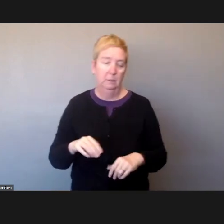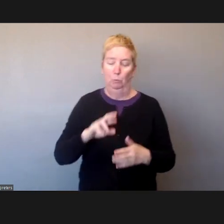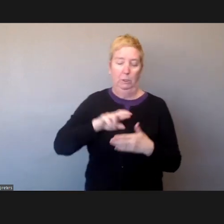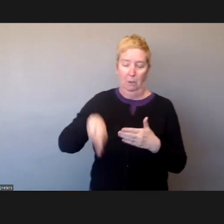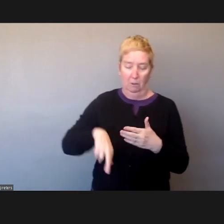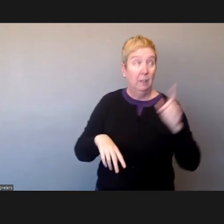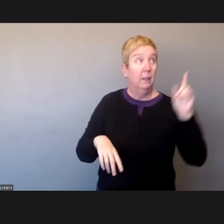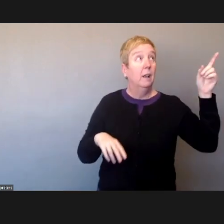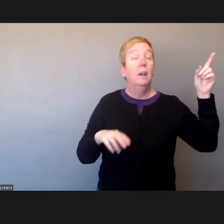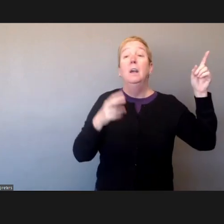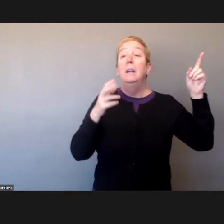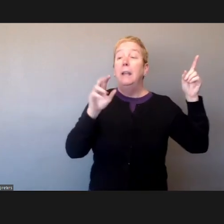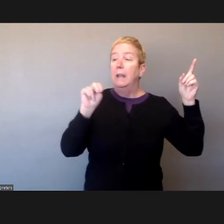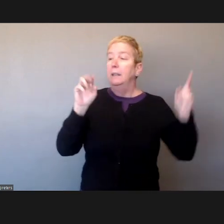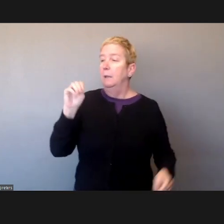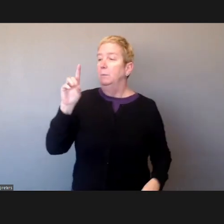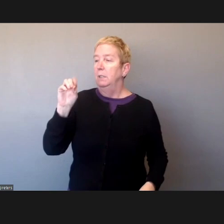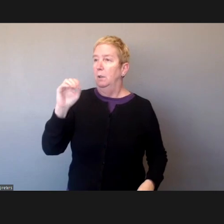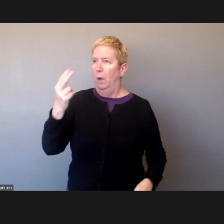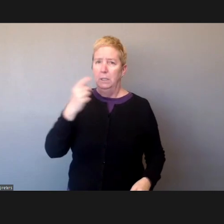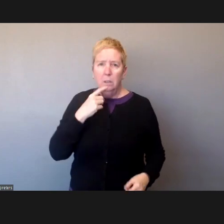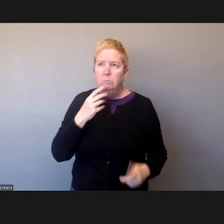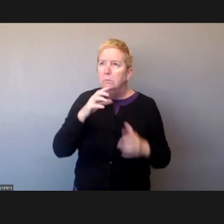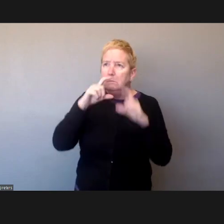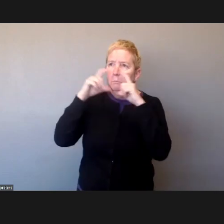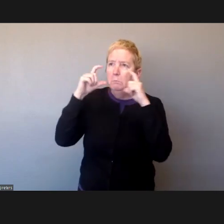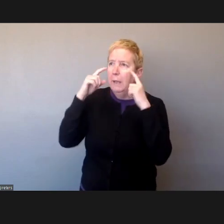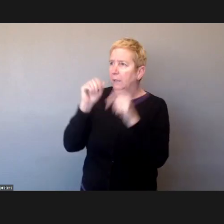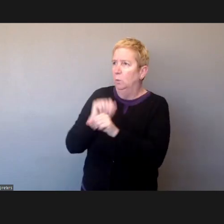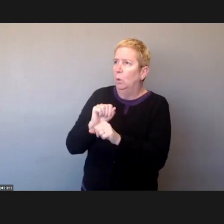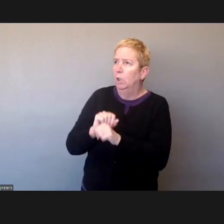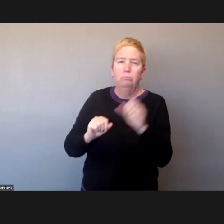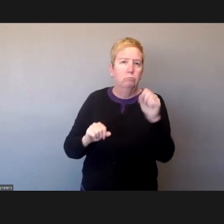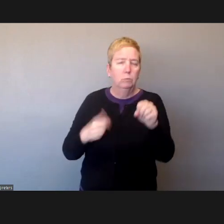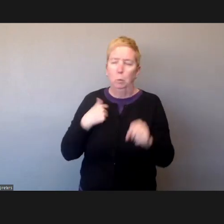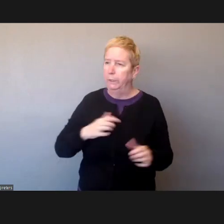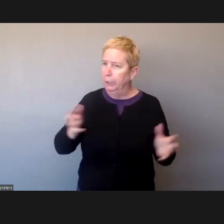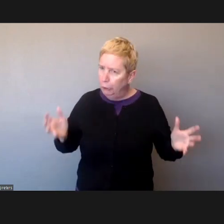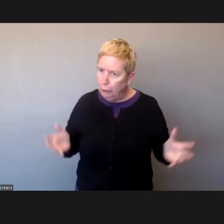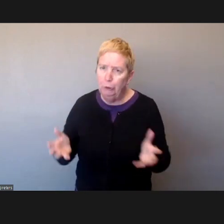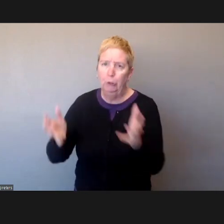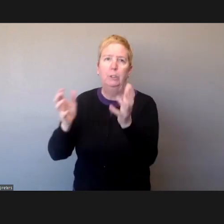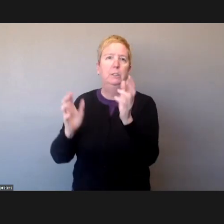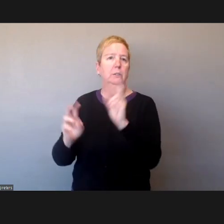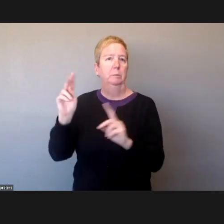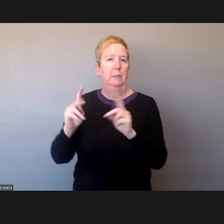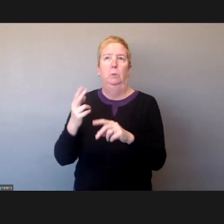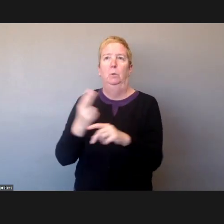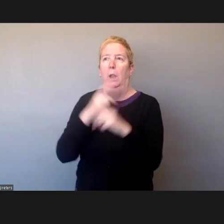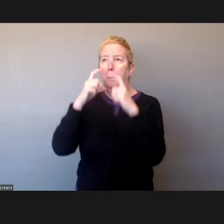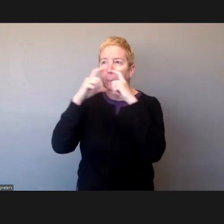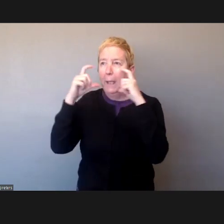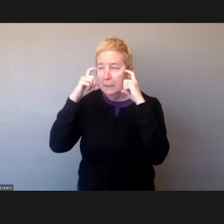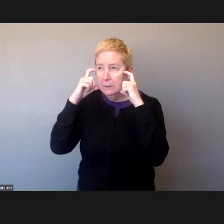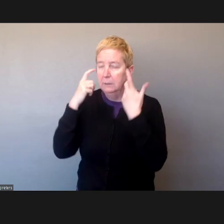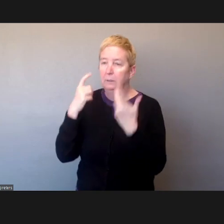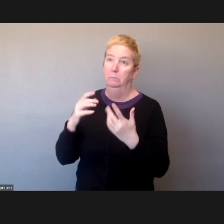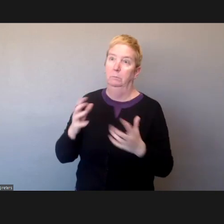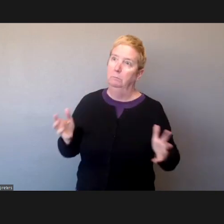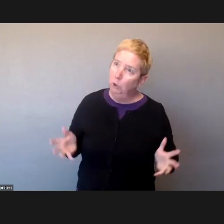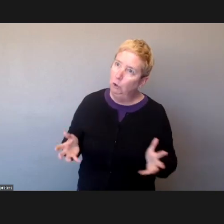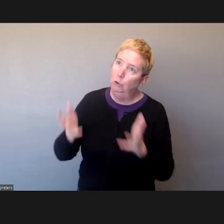masks work. We encourage people to wear them. We particularly still encourage people to wear them indoors. I think